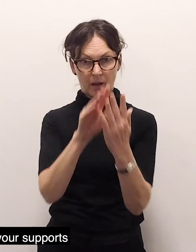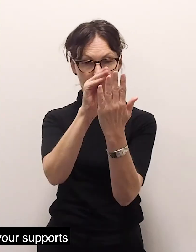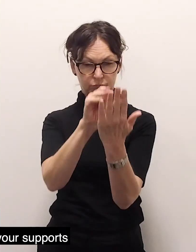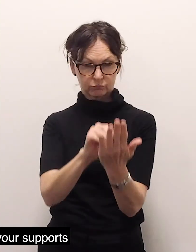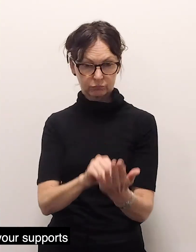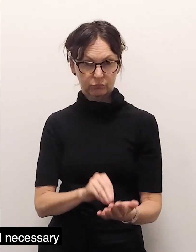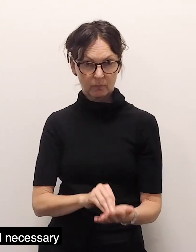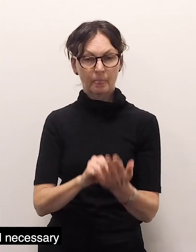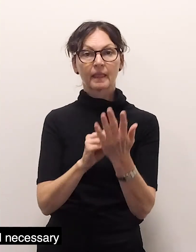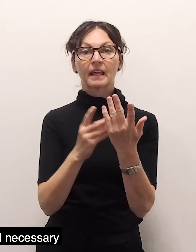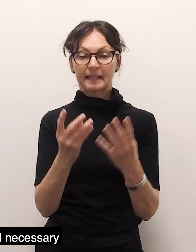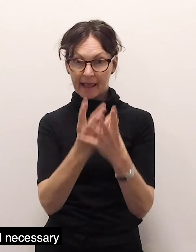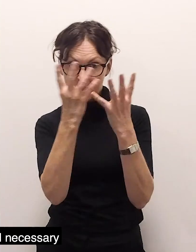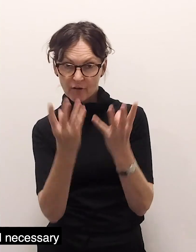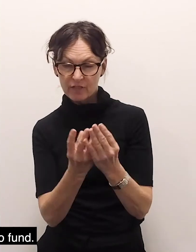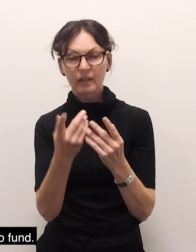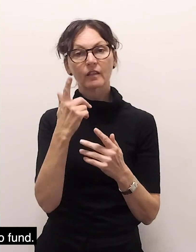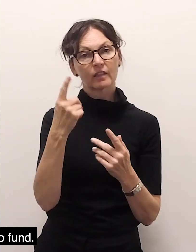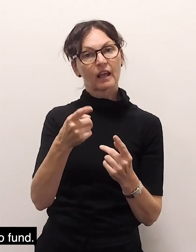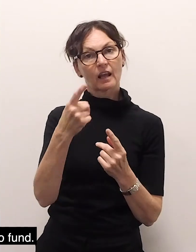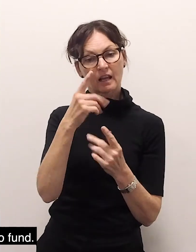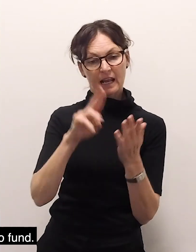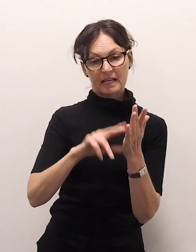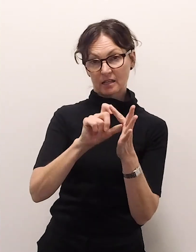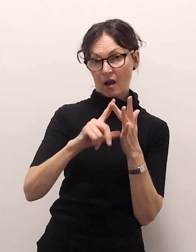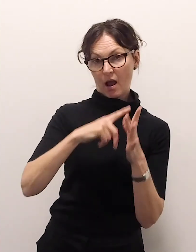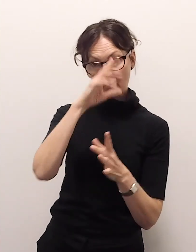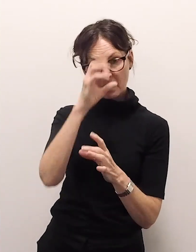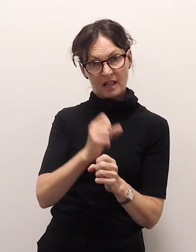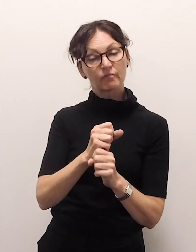contains all your supports that are reasonable and necessary that they're going to fund.